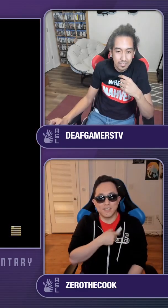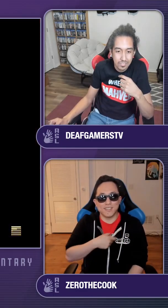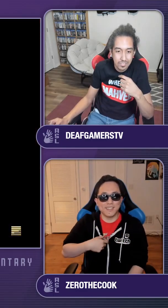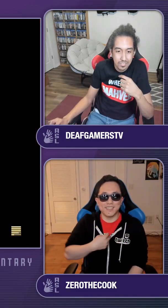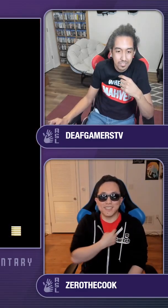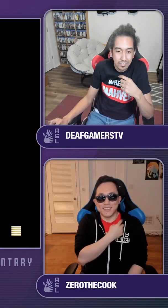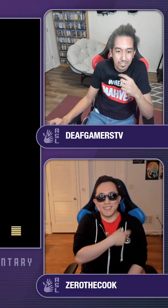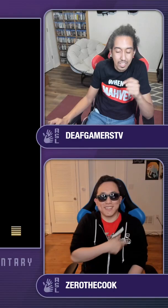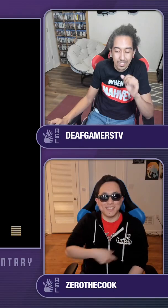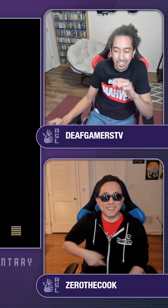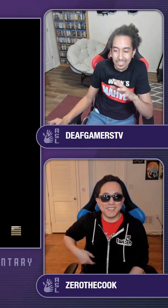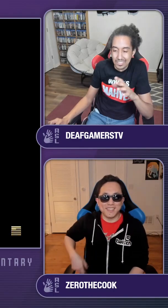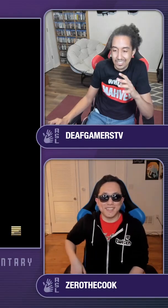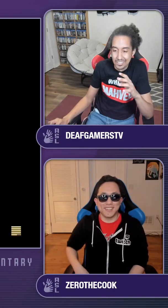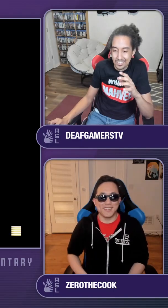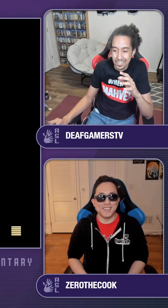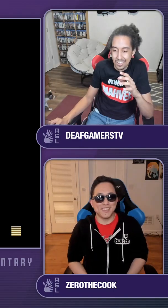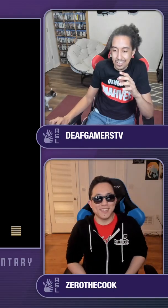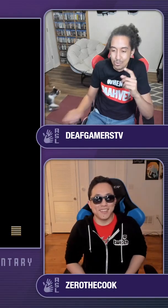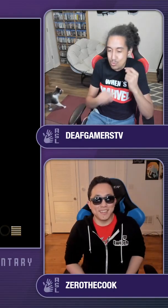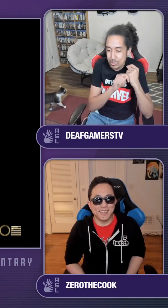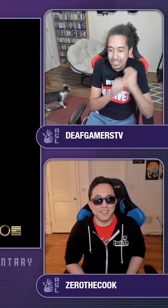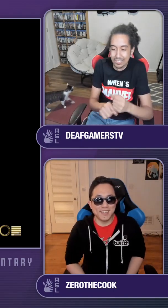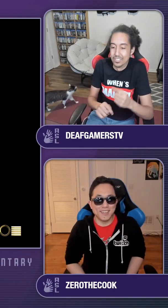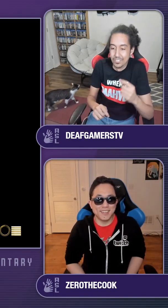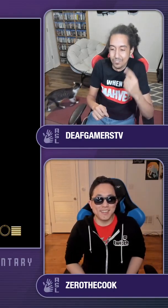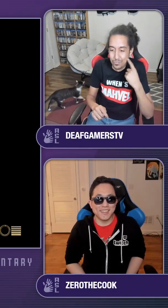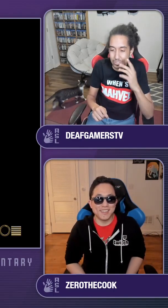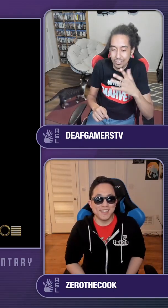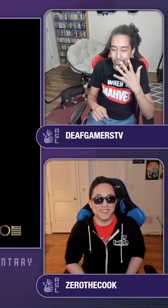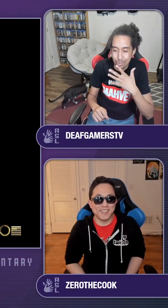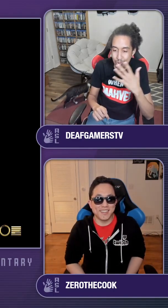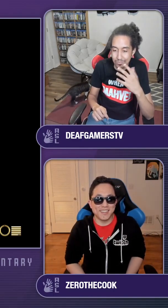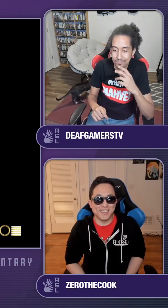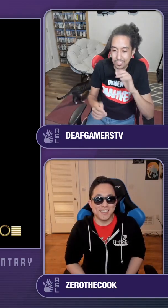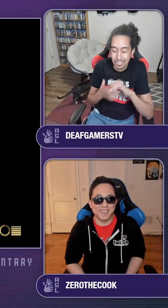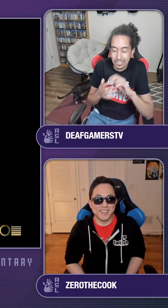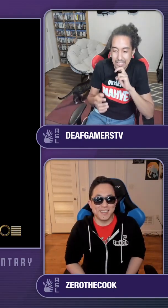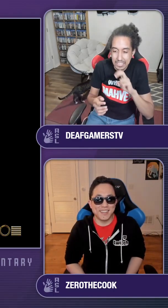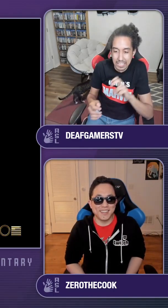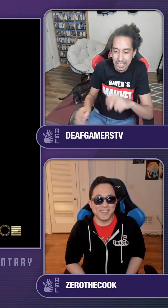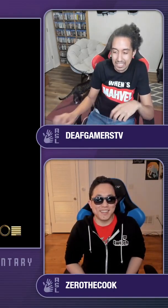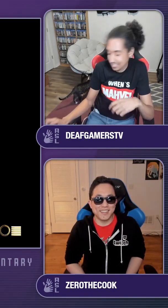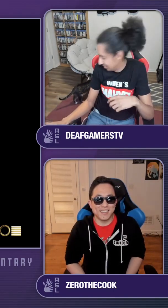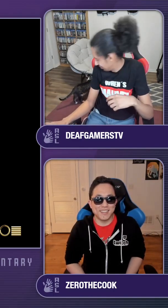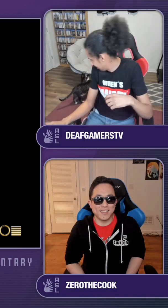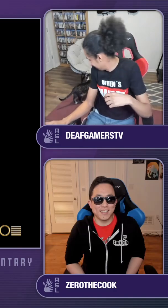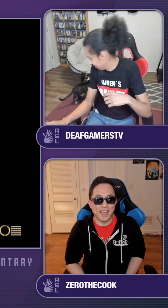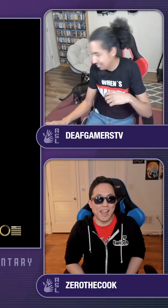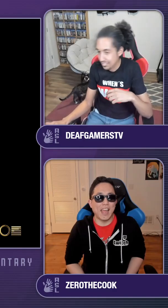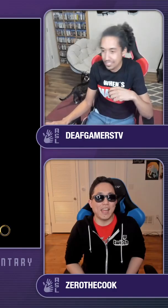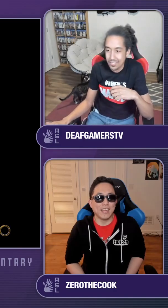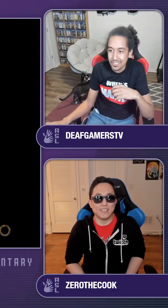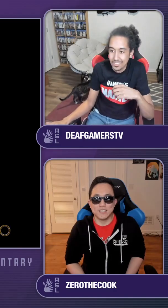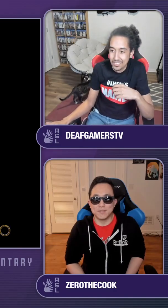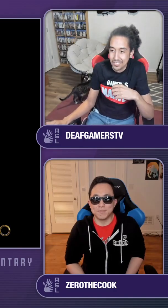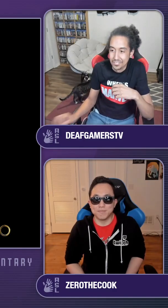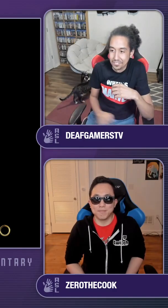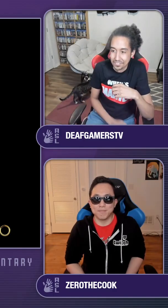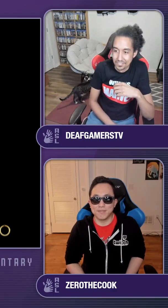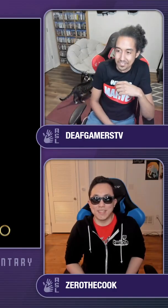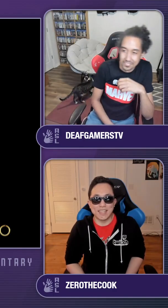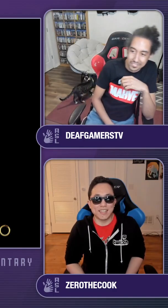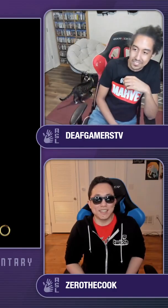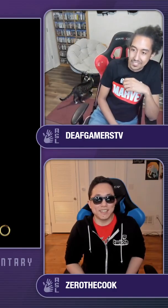any value at all? No. I mean, it wasn't worth it in Street Fighter 4. It's not worth it in Street